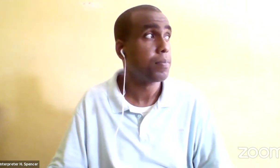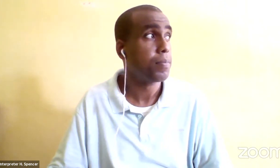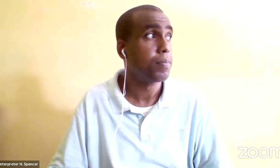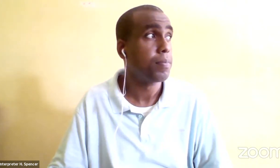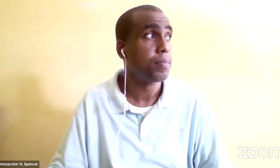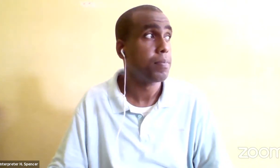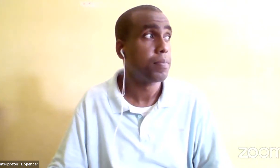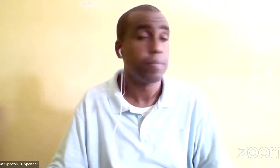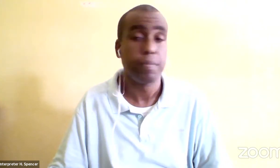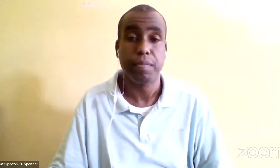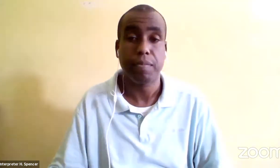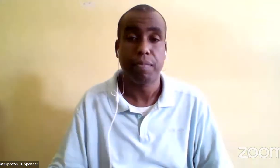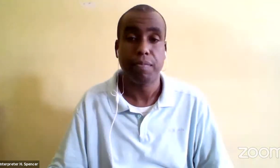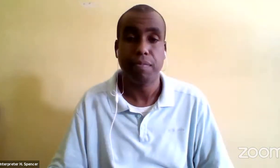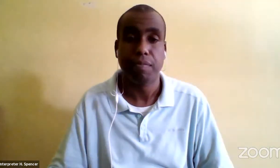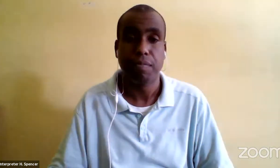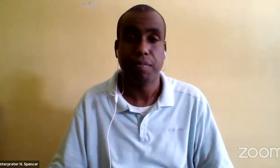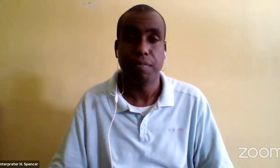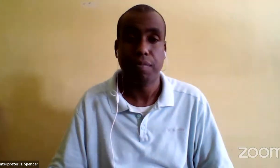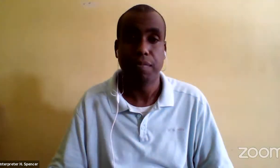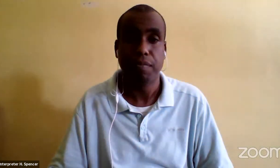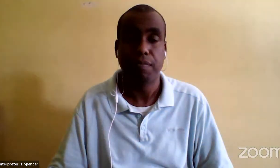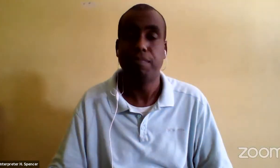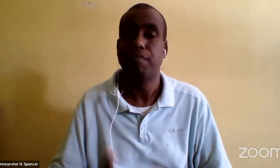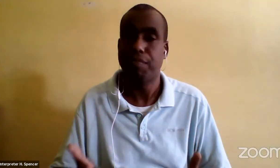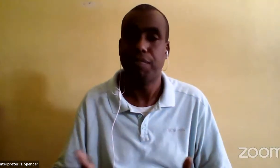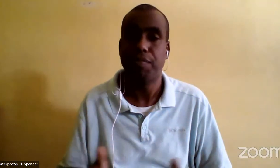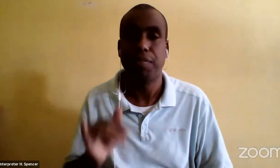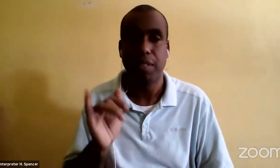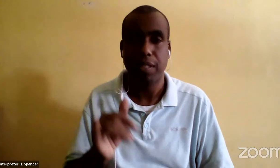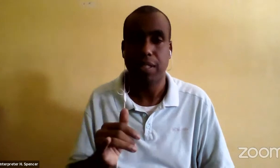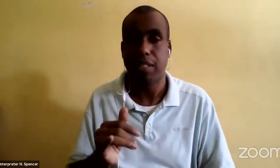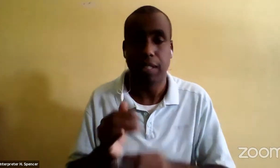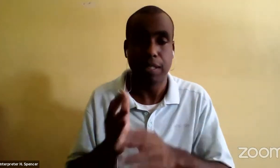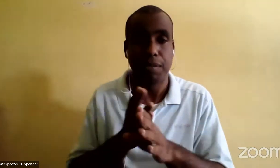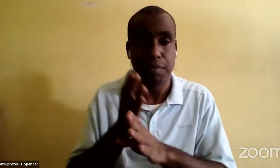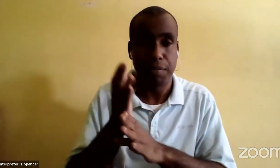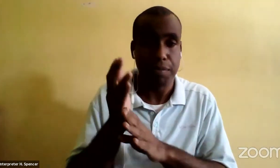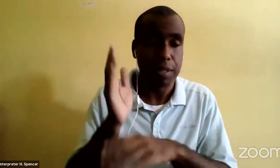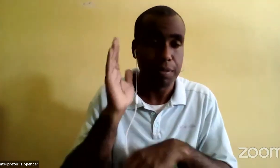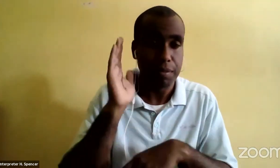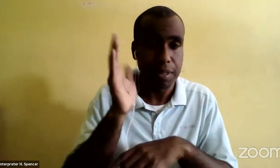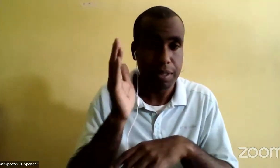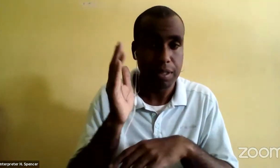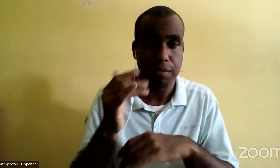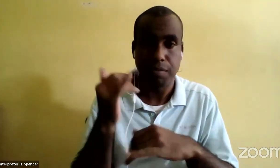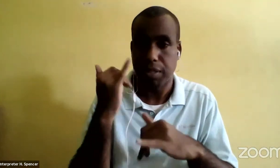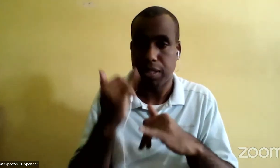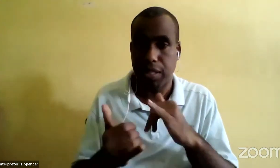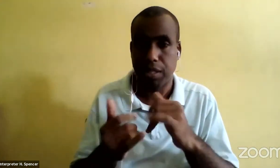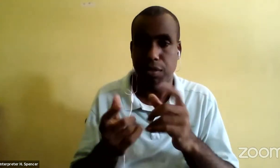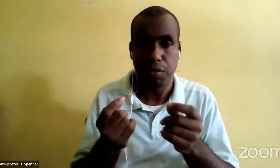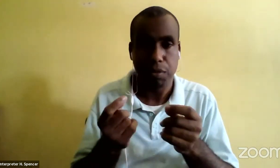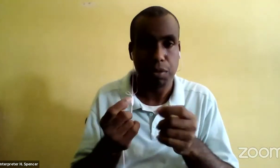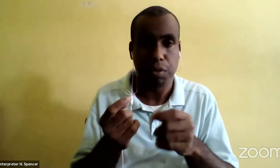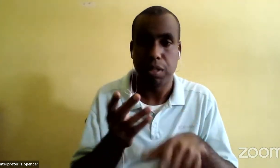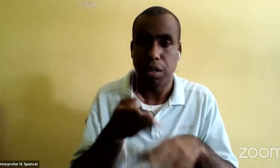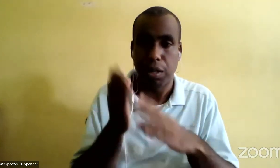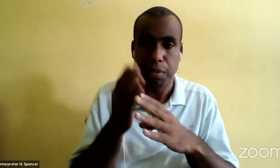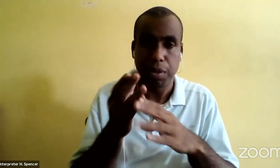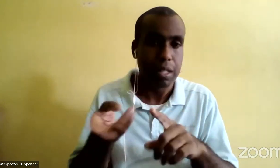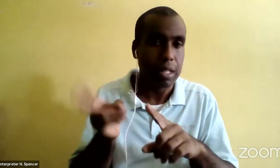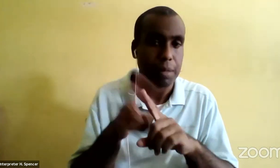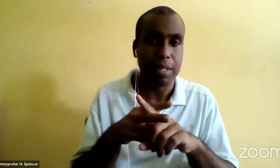All right, so that's my major presentation today. I mean, the last thing would be just to upload the application